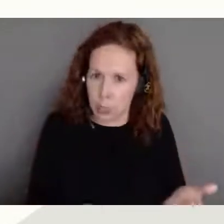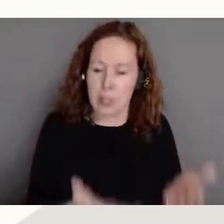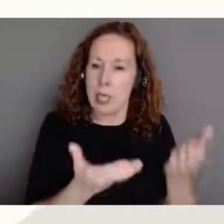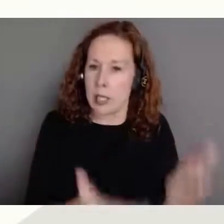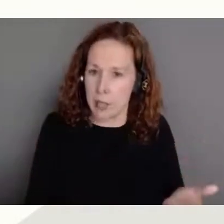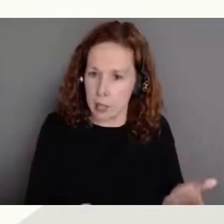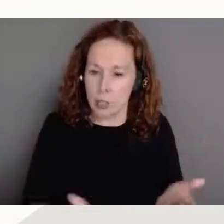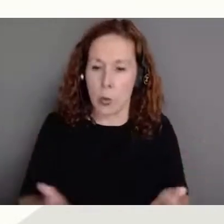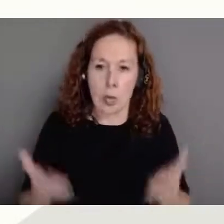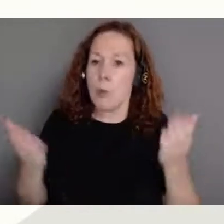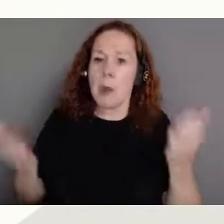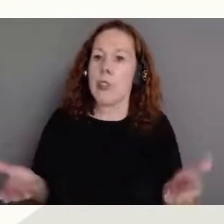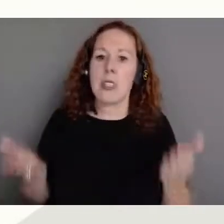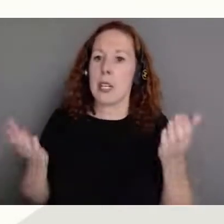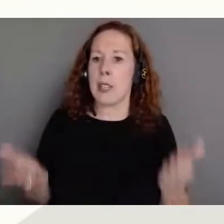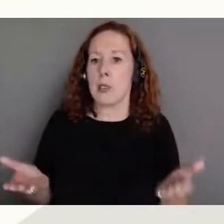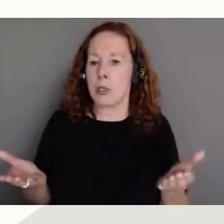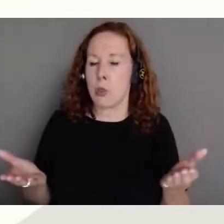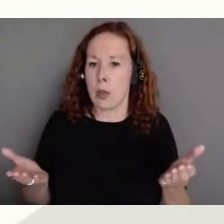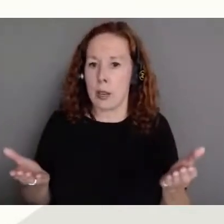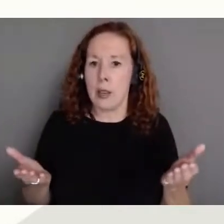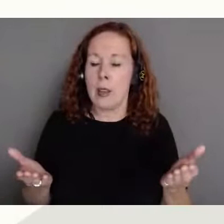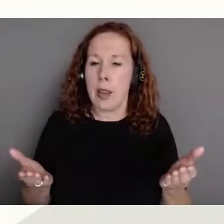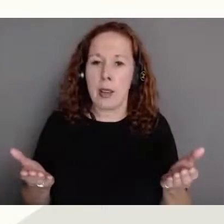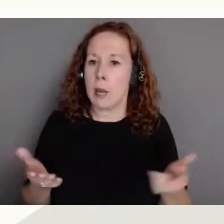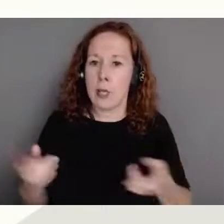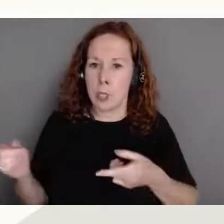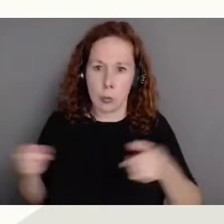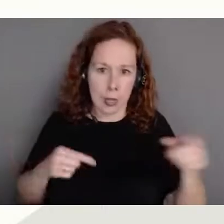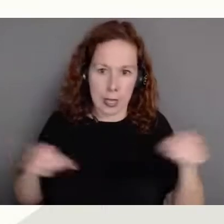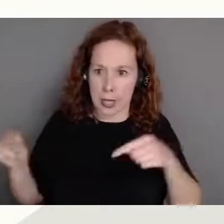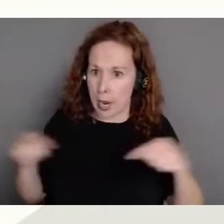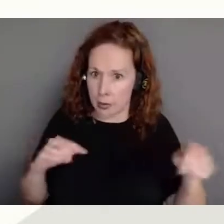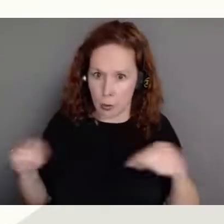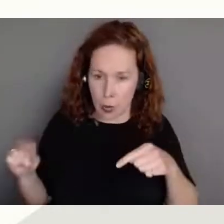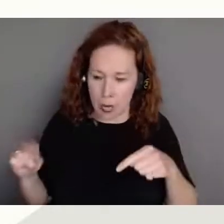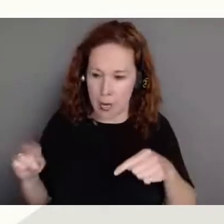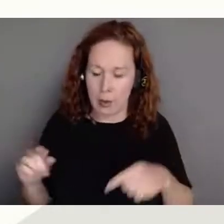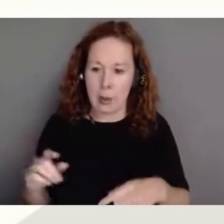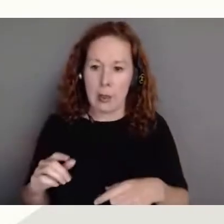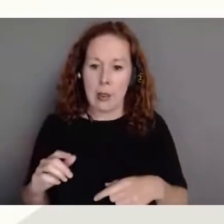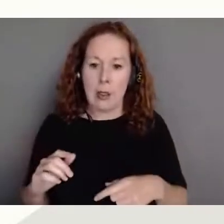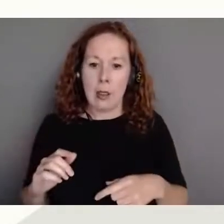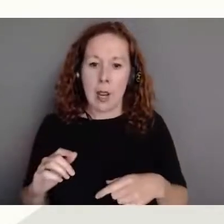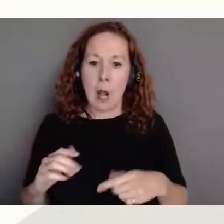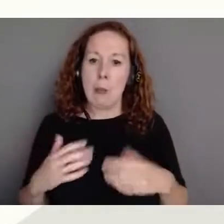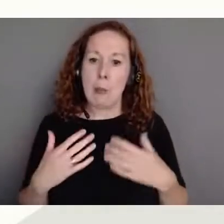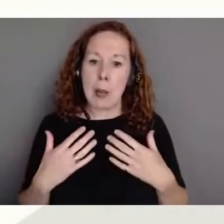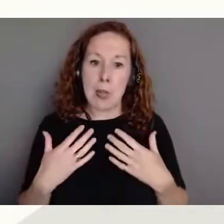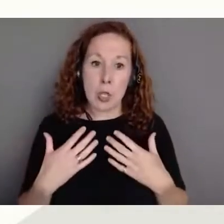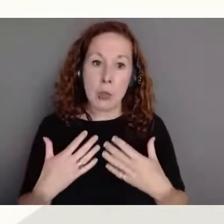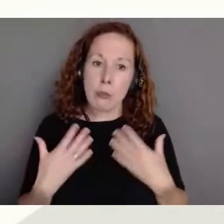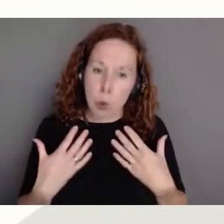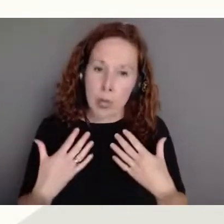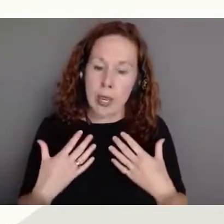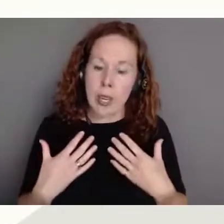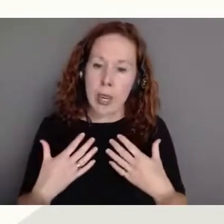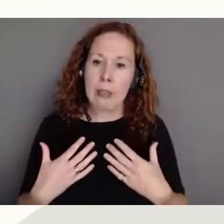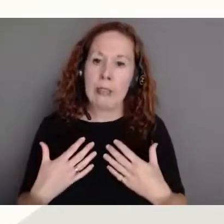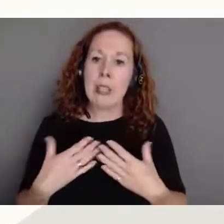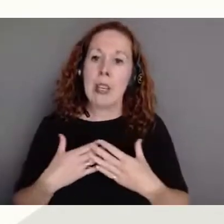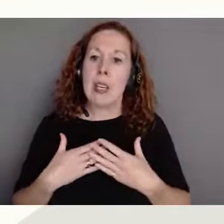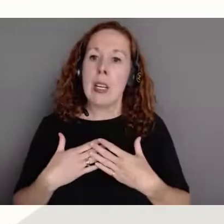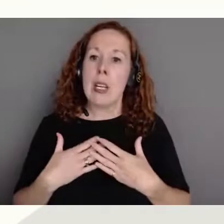deaf Yeah. person telling their story, whomever is telling their story, and I'm interpreting it either way. Mhm. But the